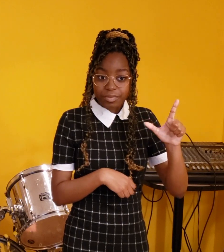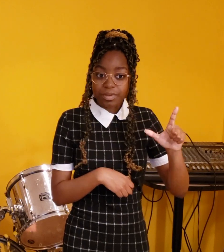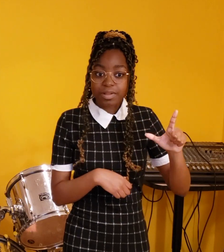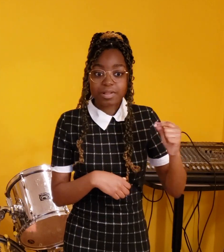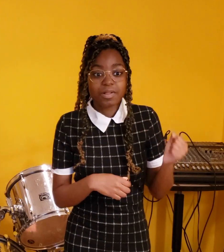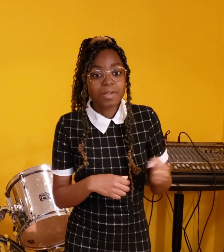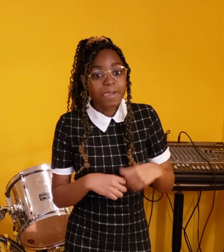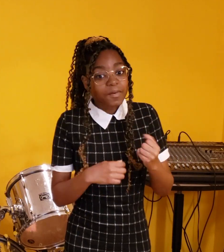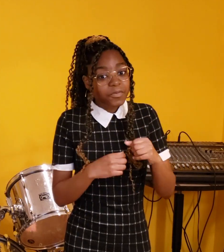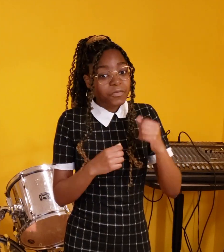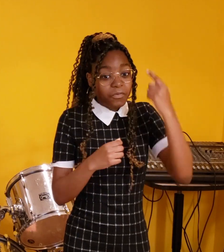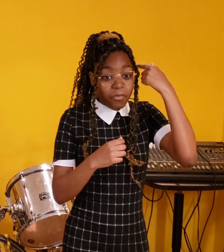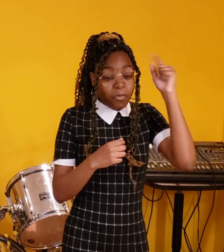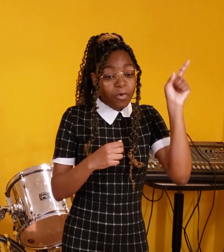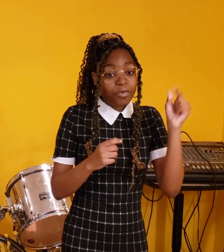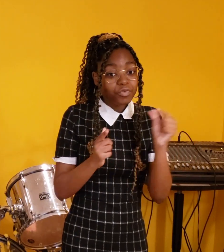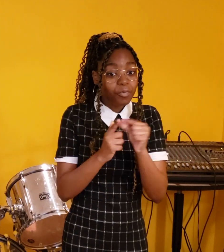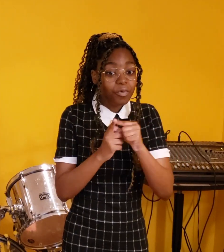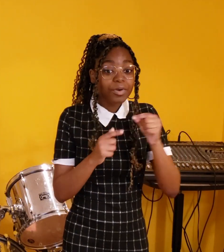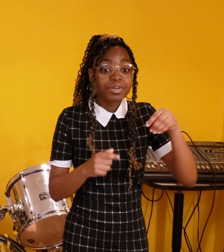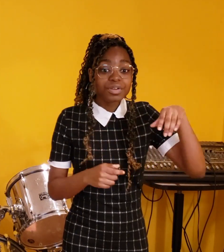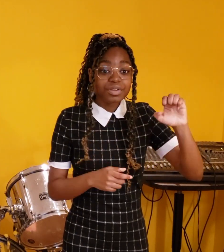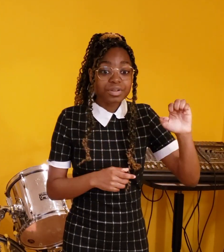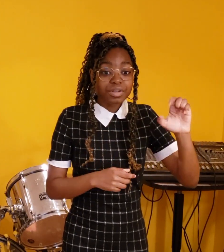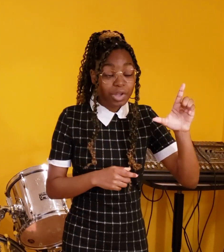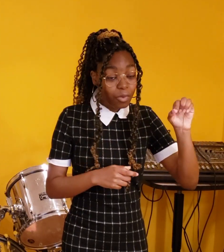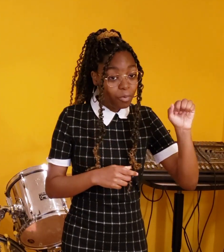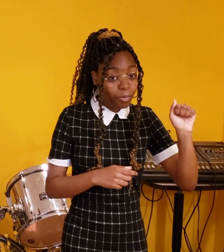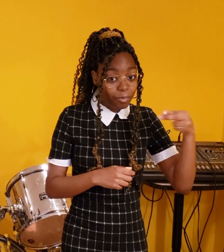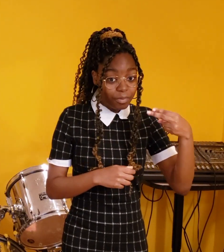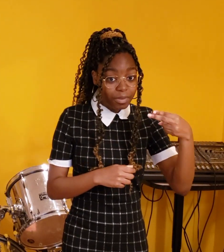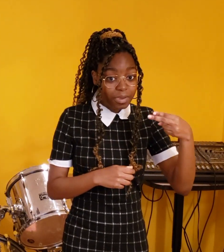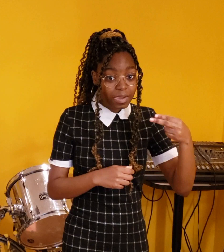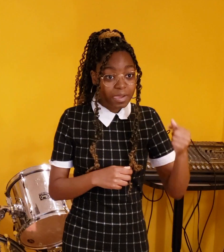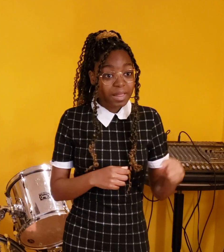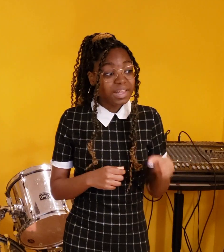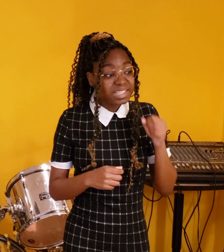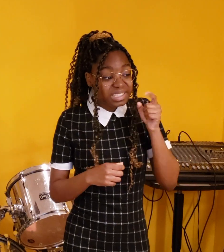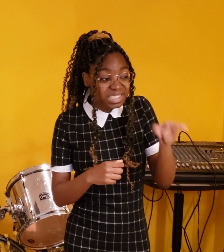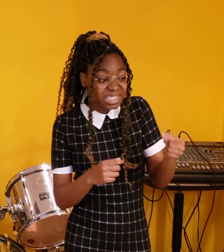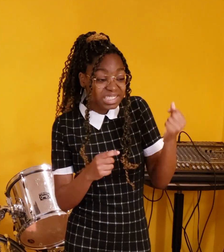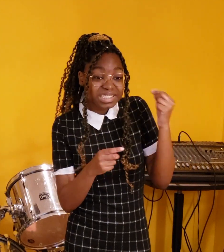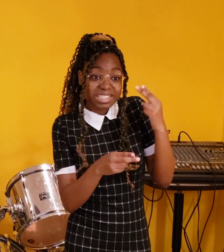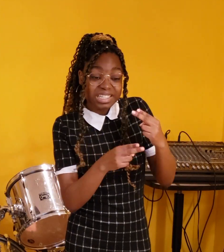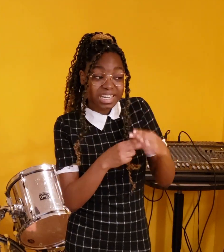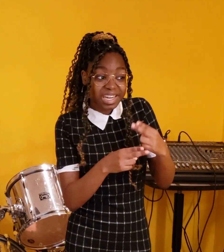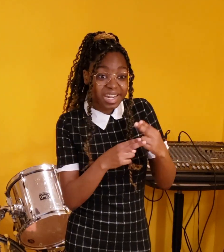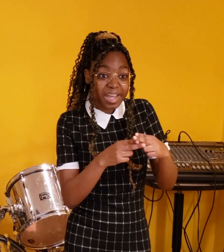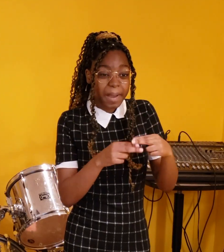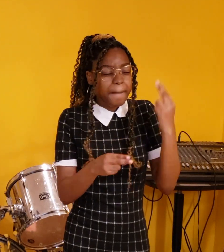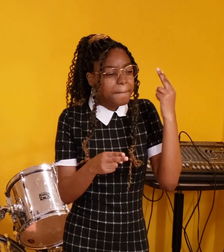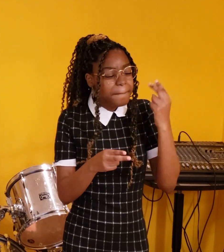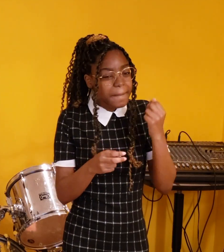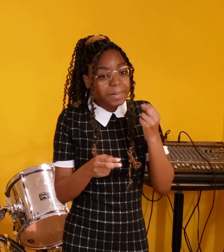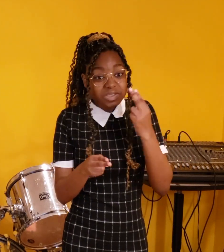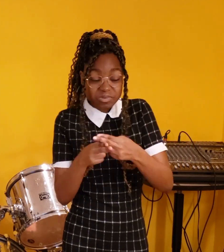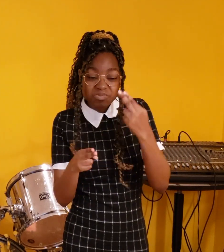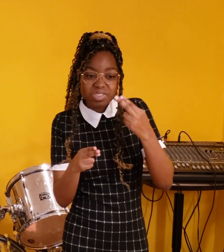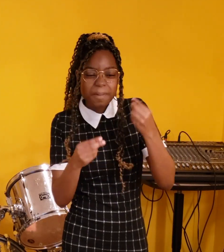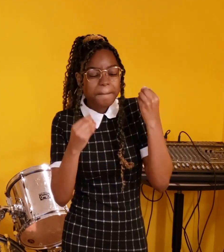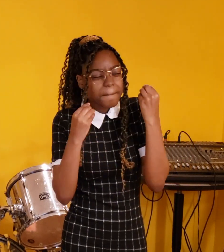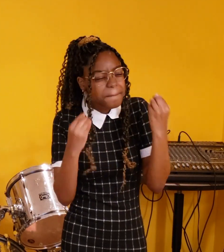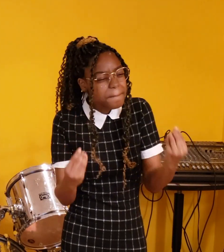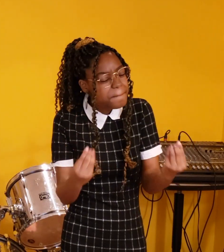one of the most frequently used names for God in the Bible. Now, what is important, you